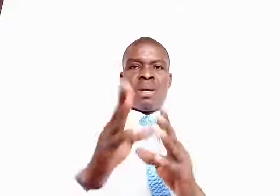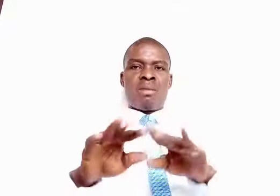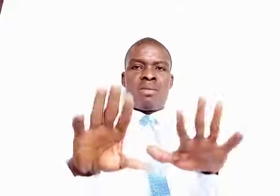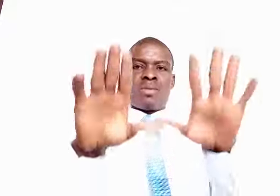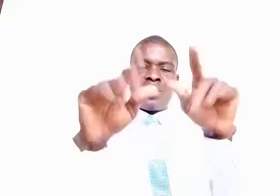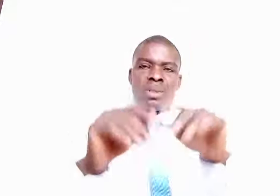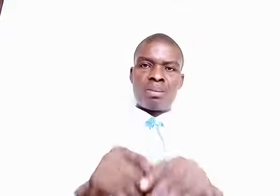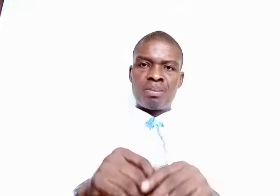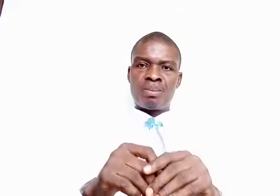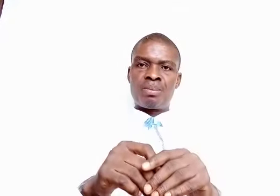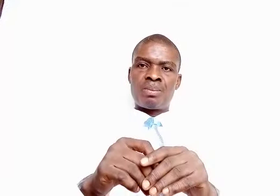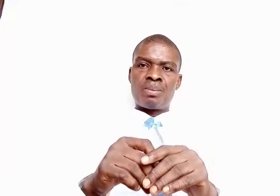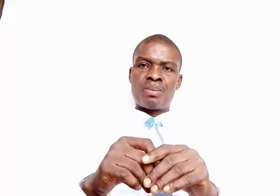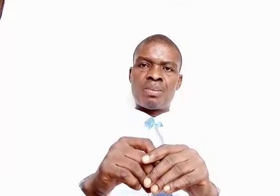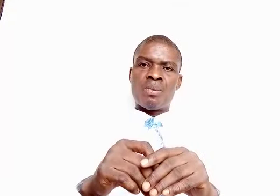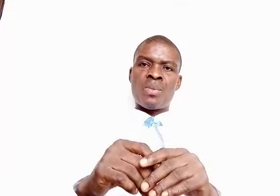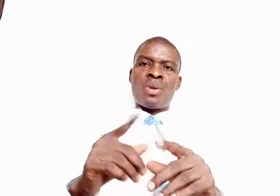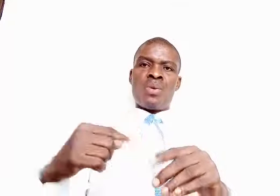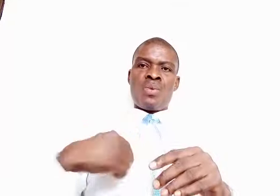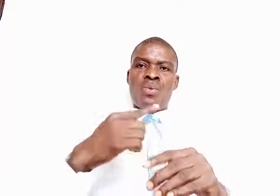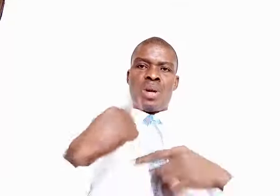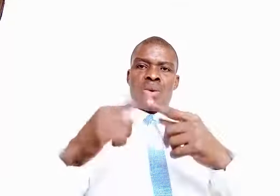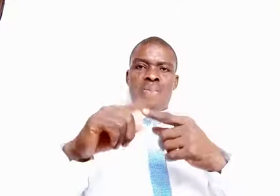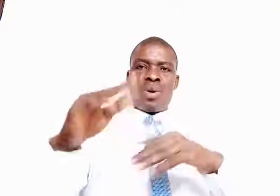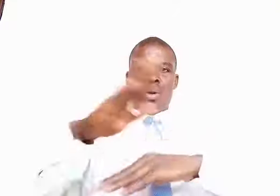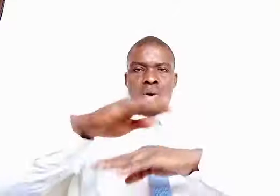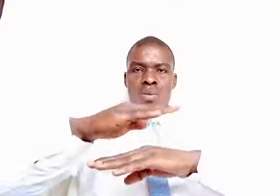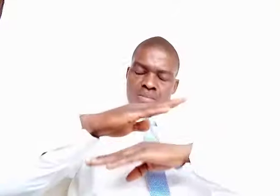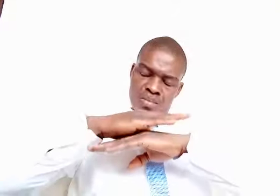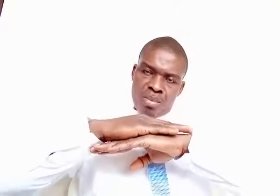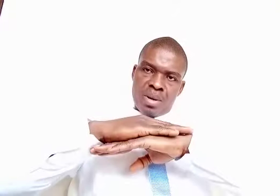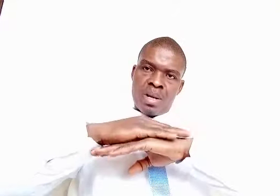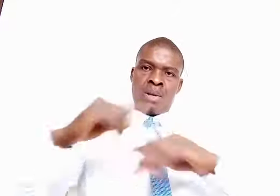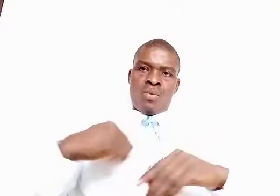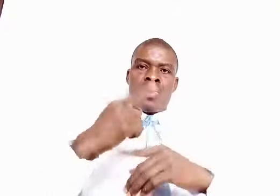We are going to take a short break now and return shortly.